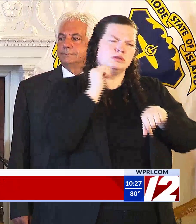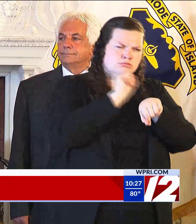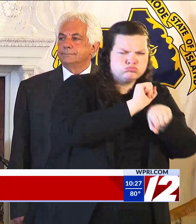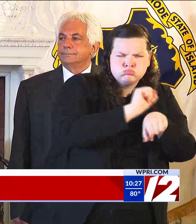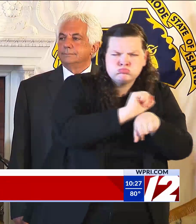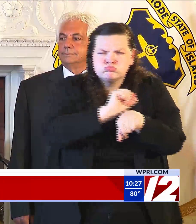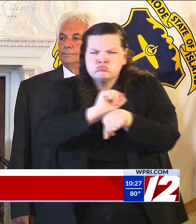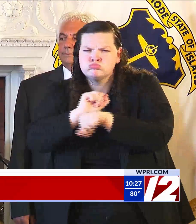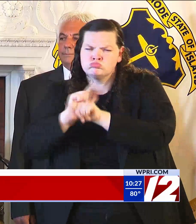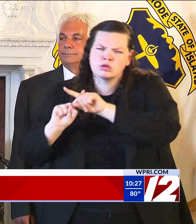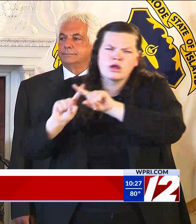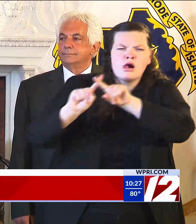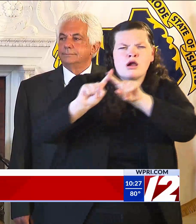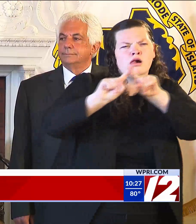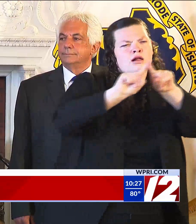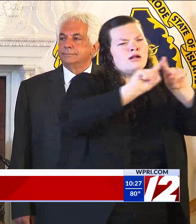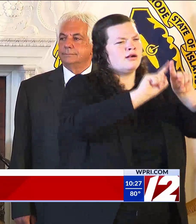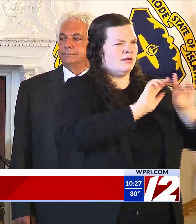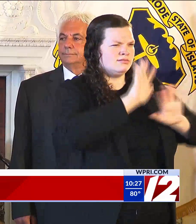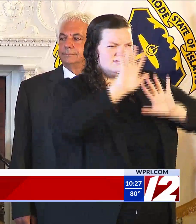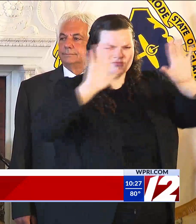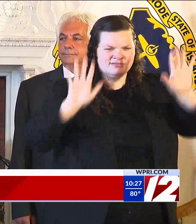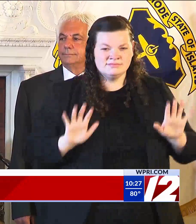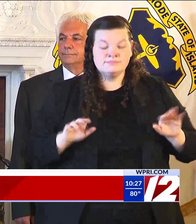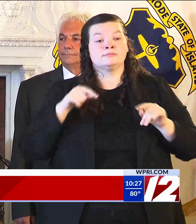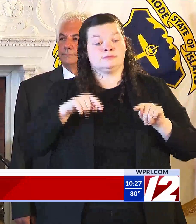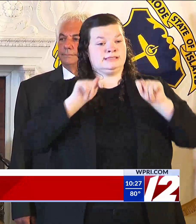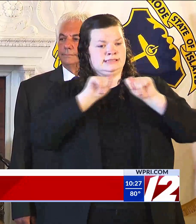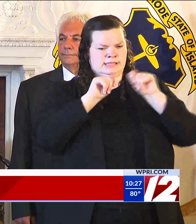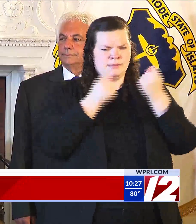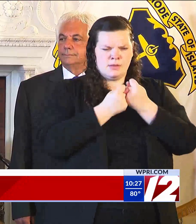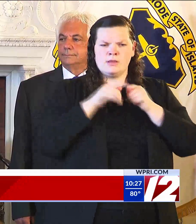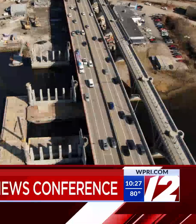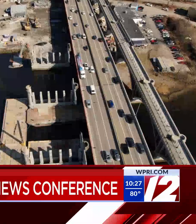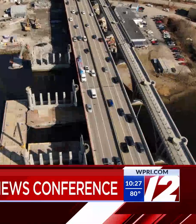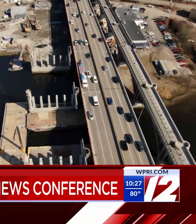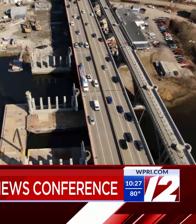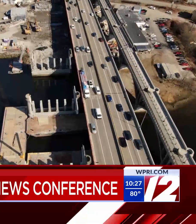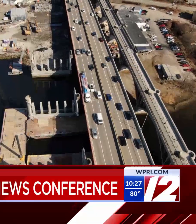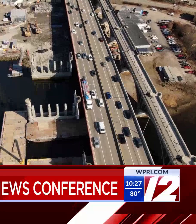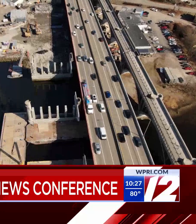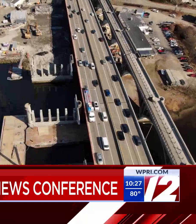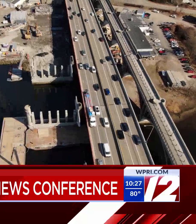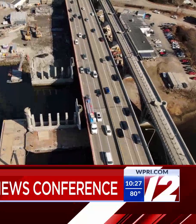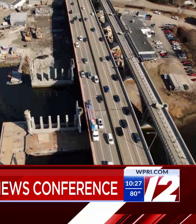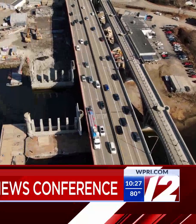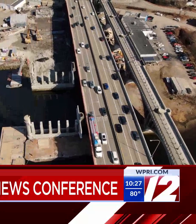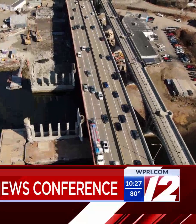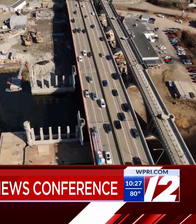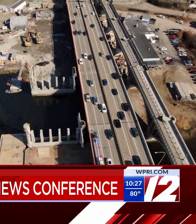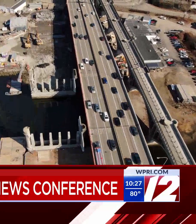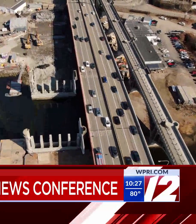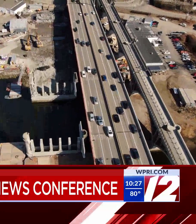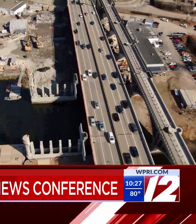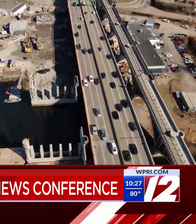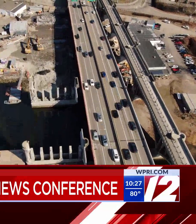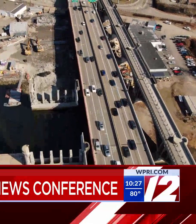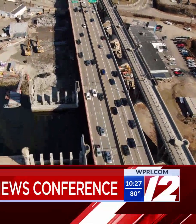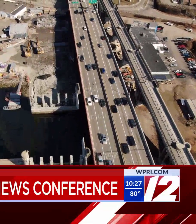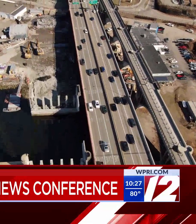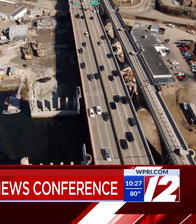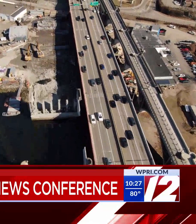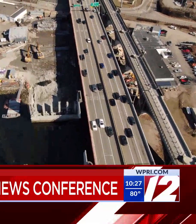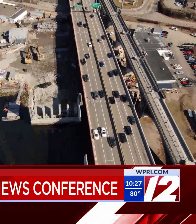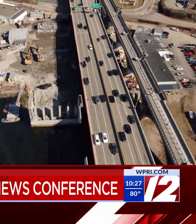of engineers and builders who are ready to go and have the necessary experience to deliver this project. Many of our